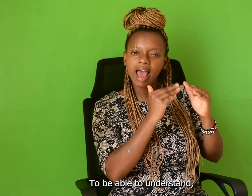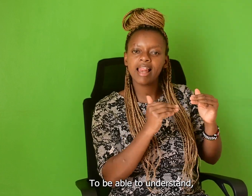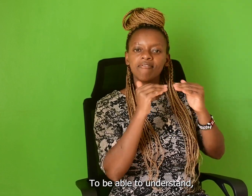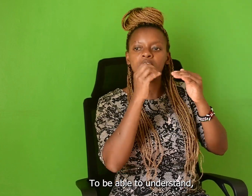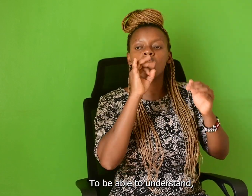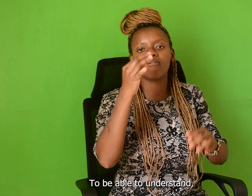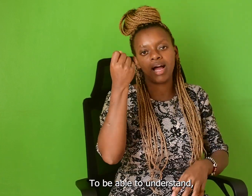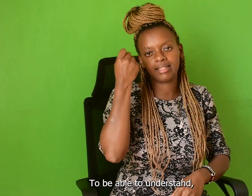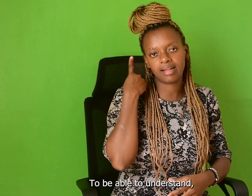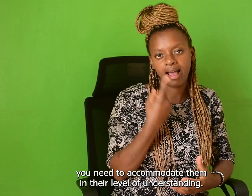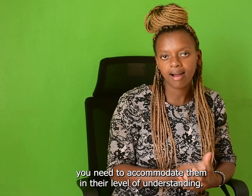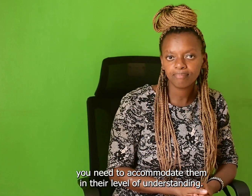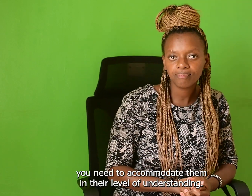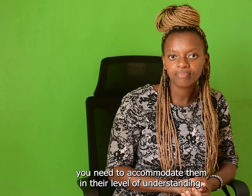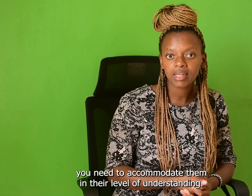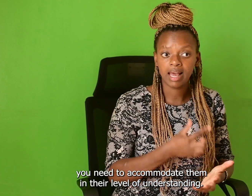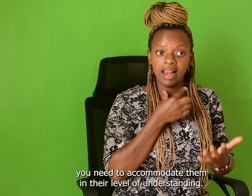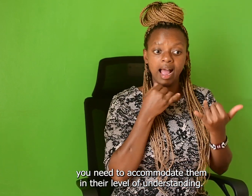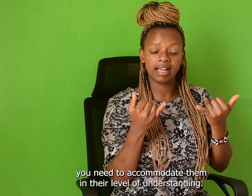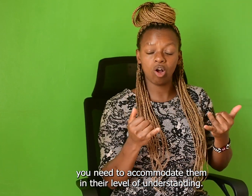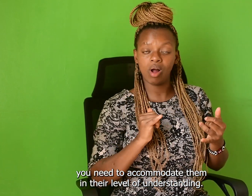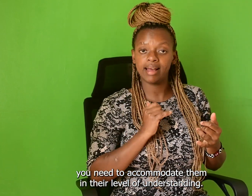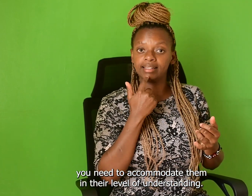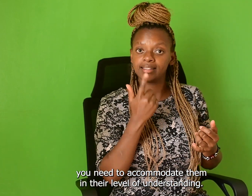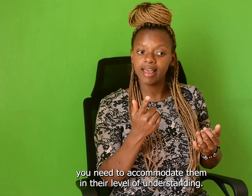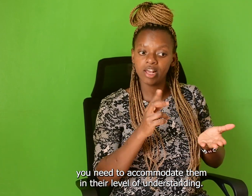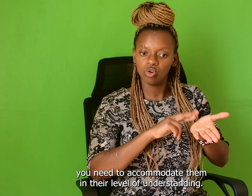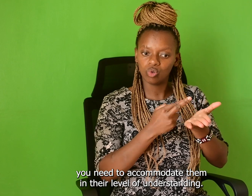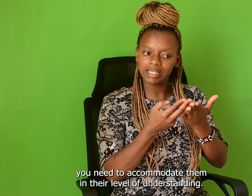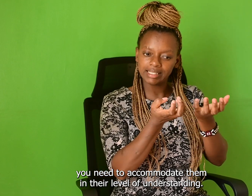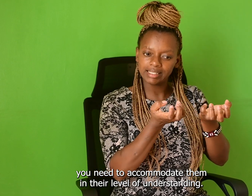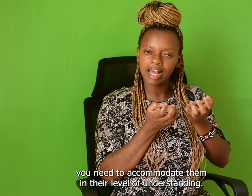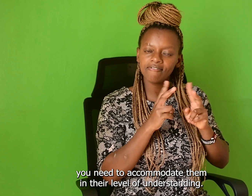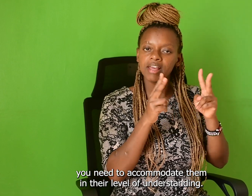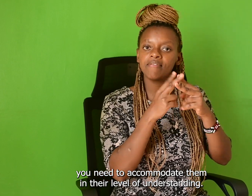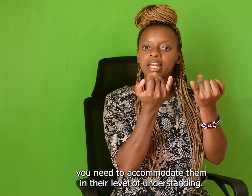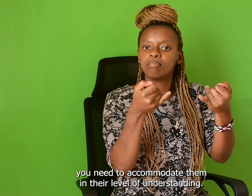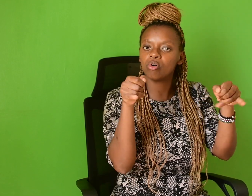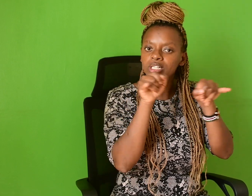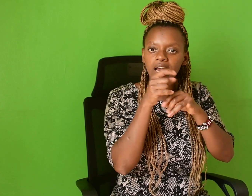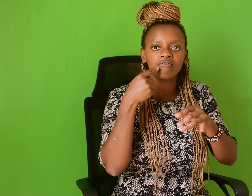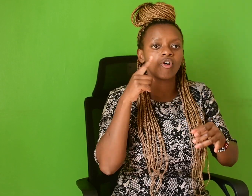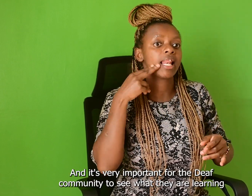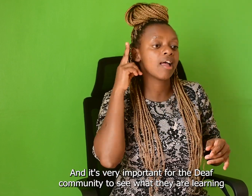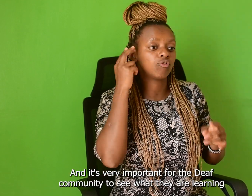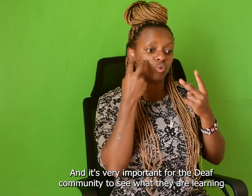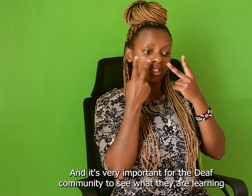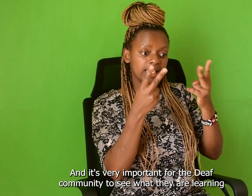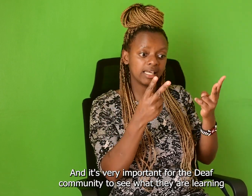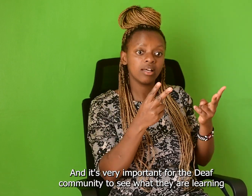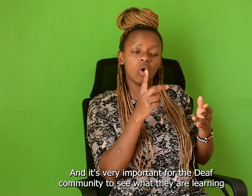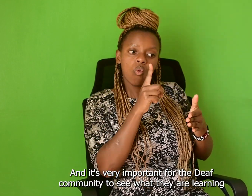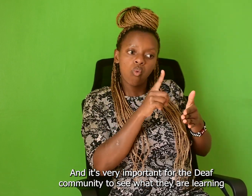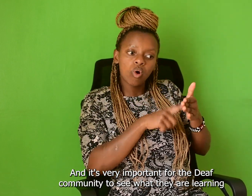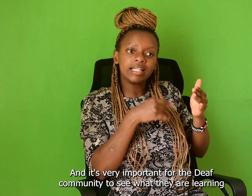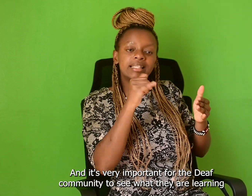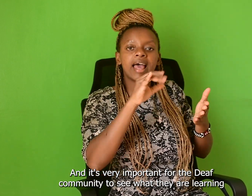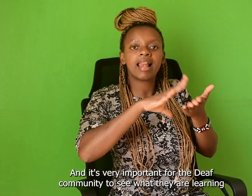to understand. You need to accommodate them in their level of understanding. And it's very important for the deaf community to see what